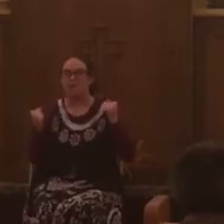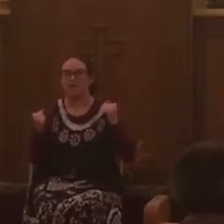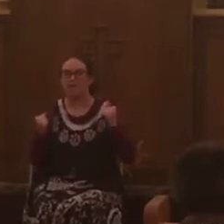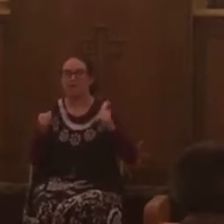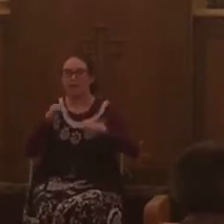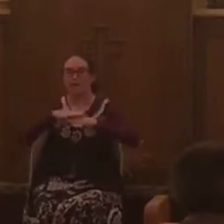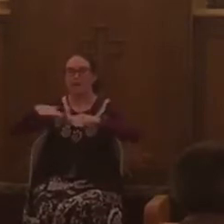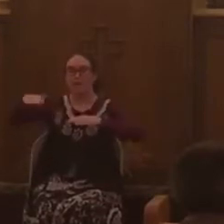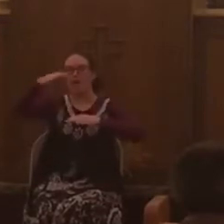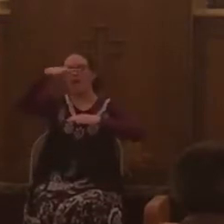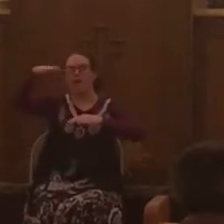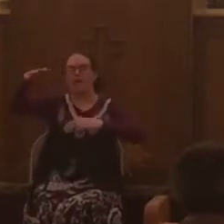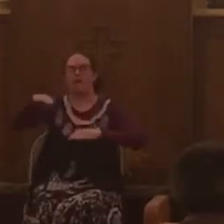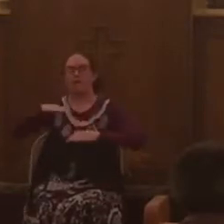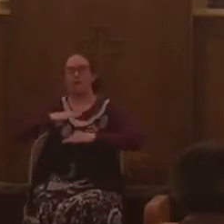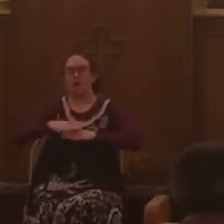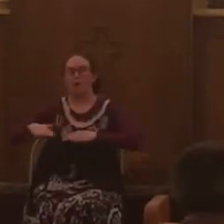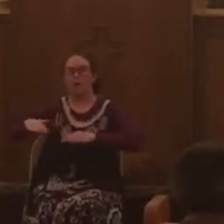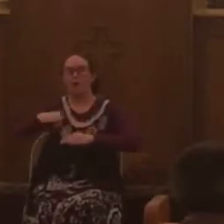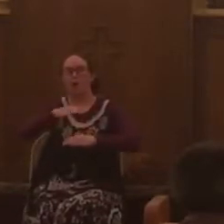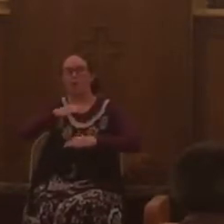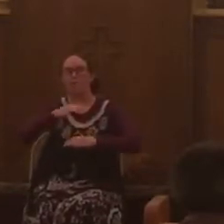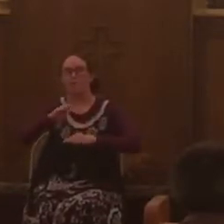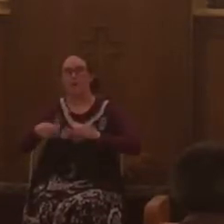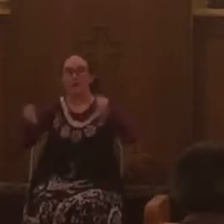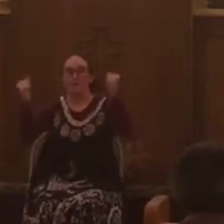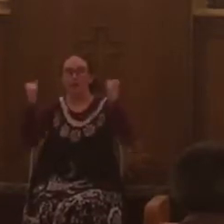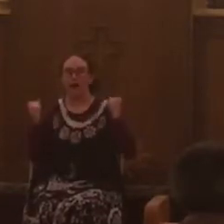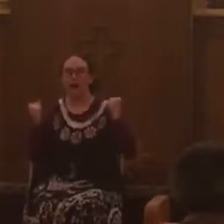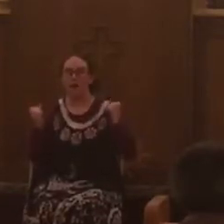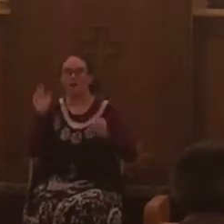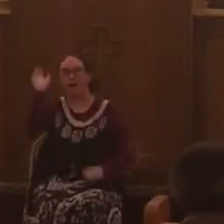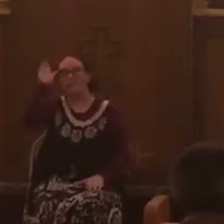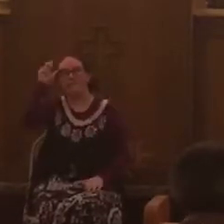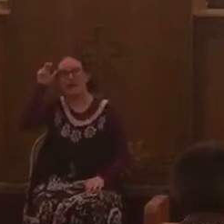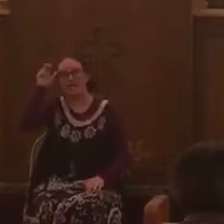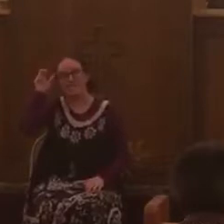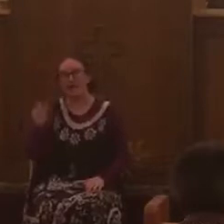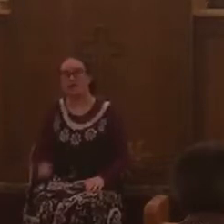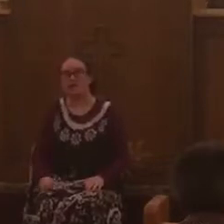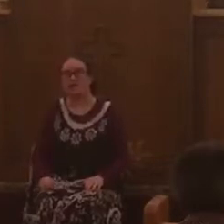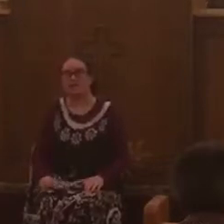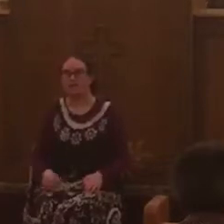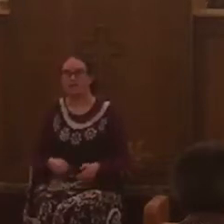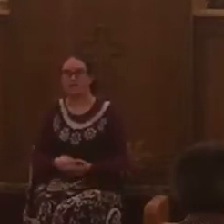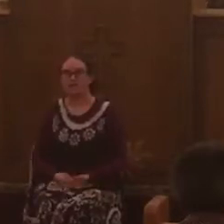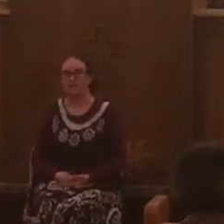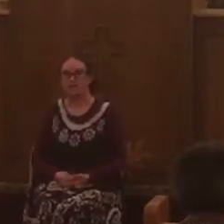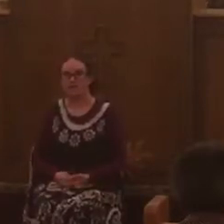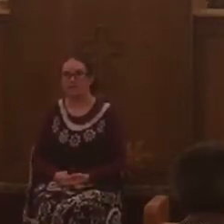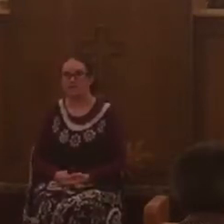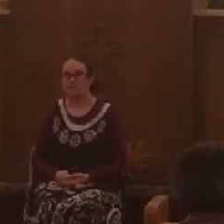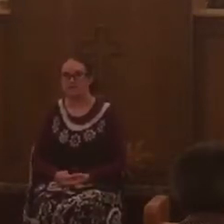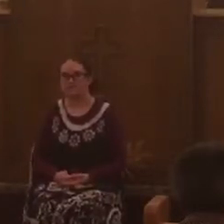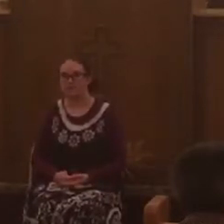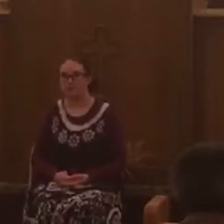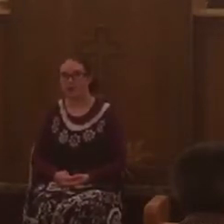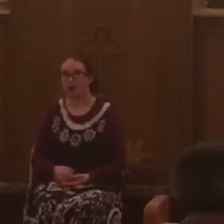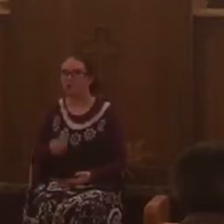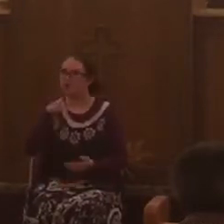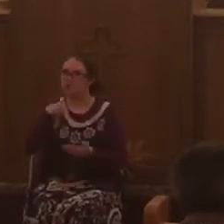it because it's going to come back a whole lot harder than he throws it at me. Amen. Can I tell somebody